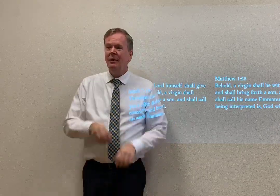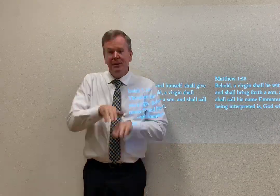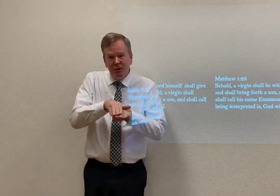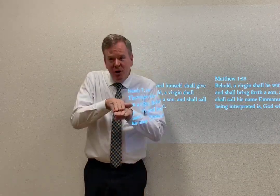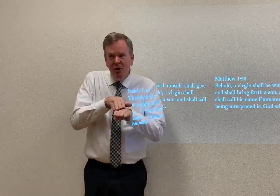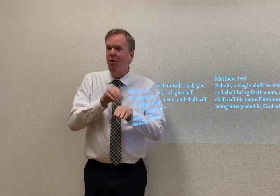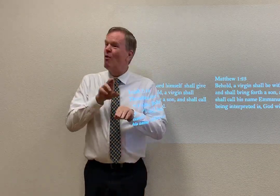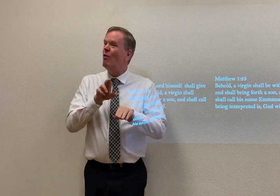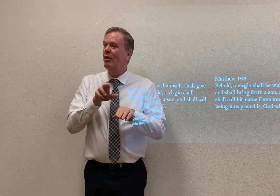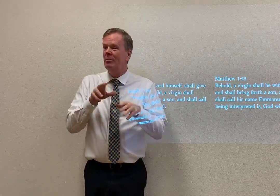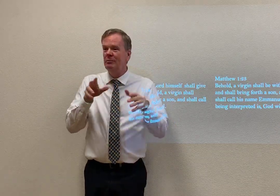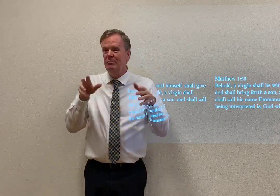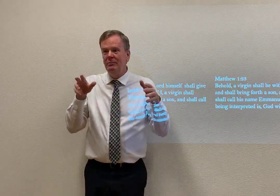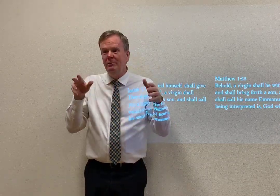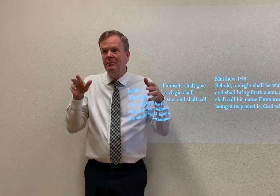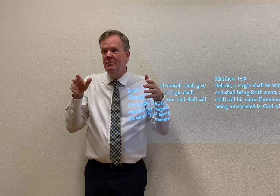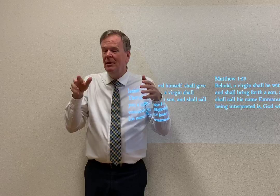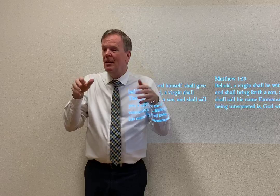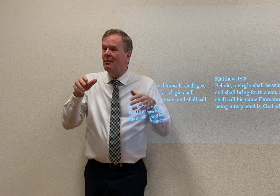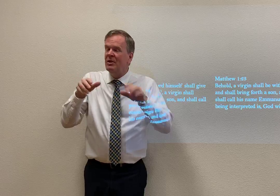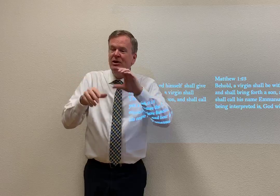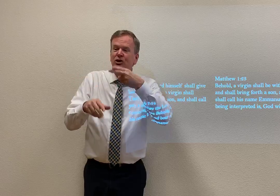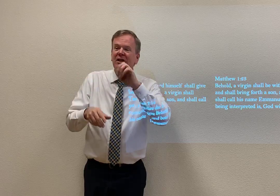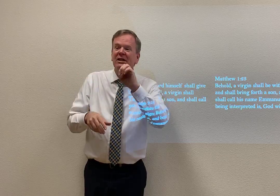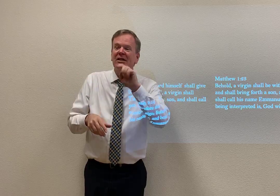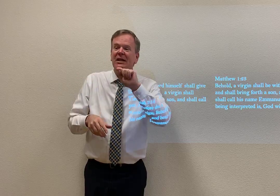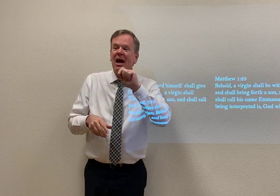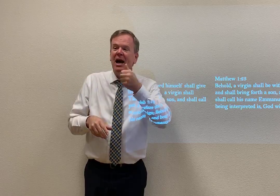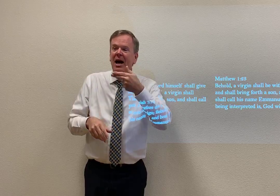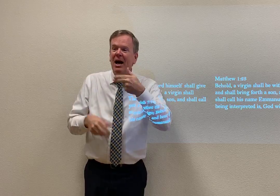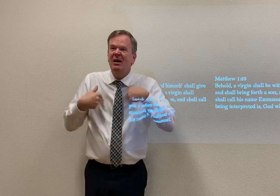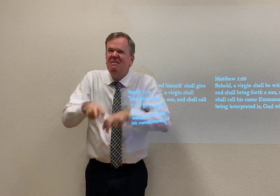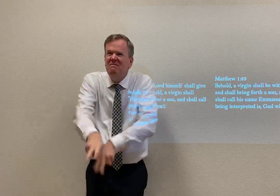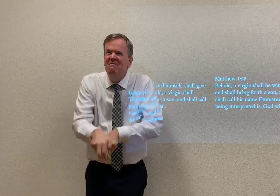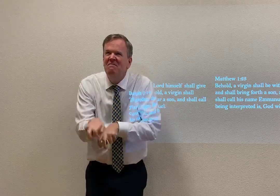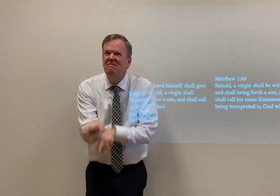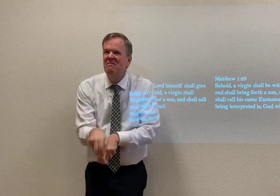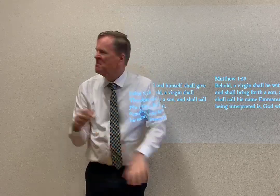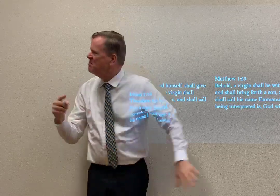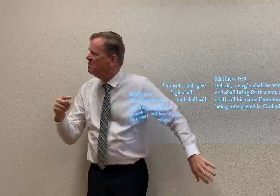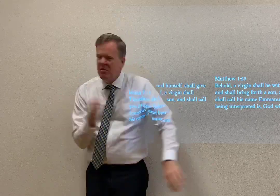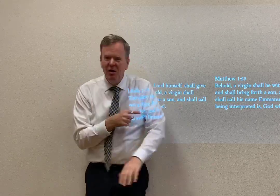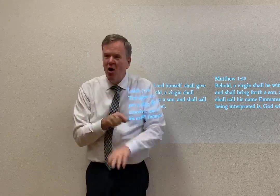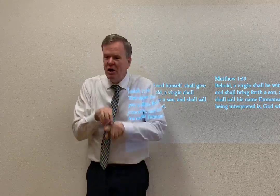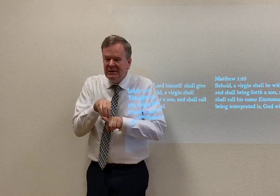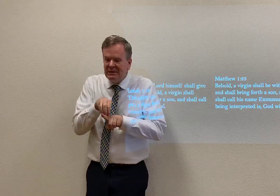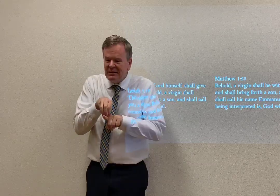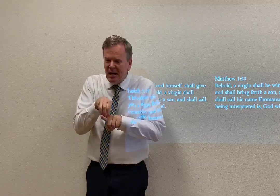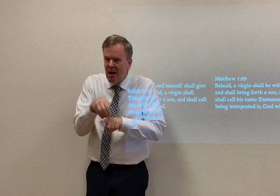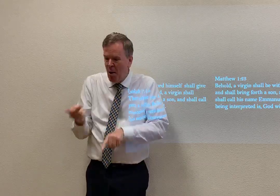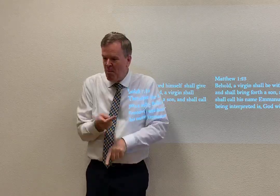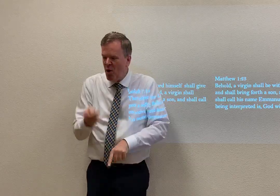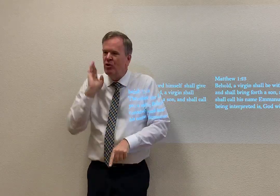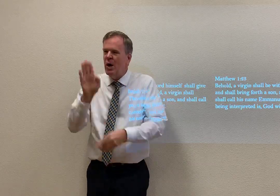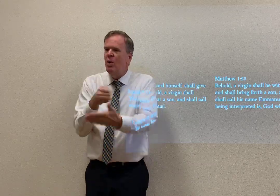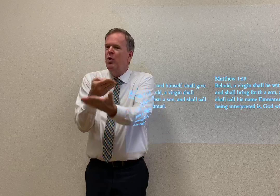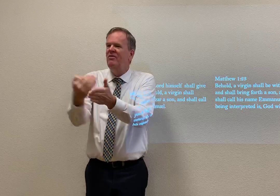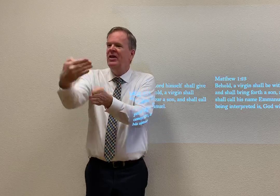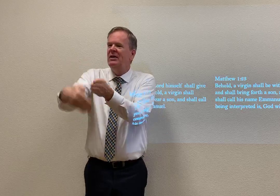go. Slowly but surely, you'll still get there. Either if you're a snail or you're a cheetah. You do that either way, you'll get